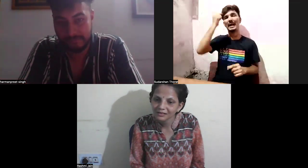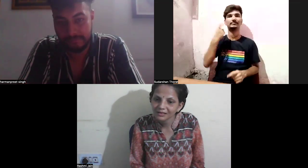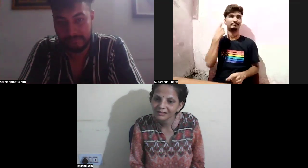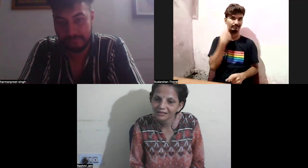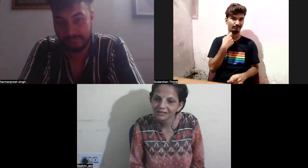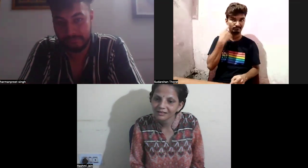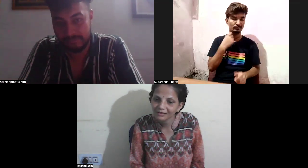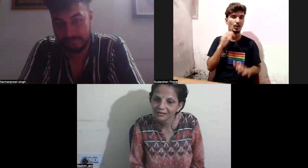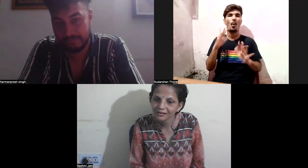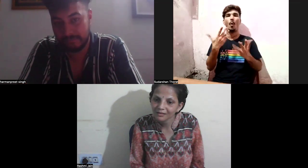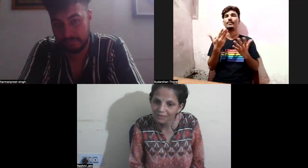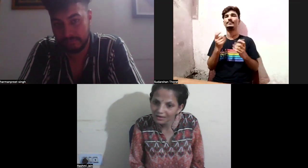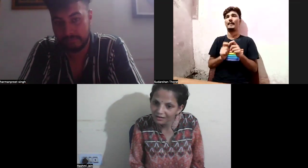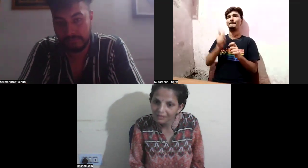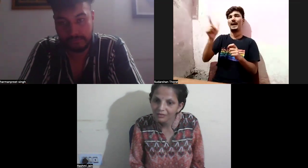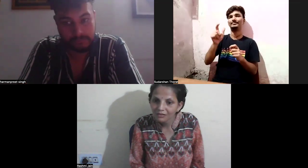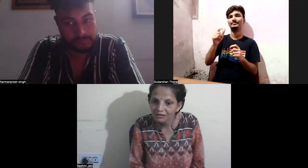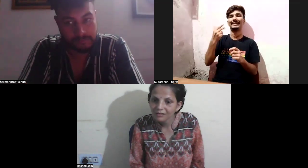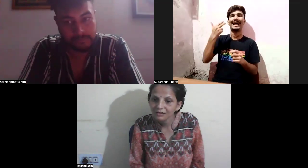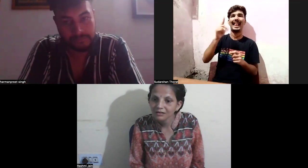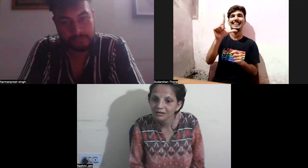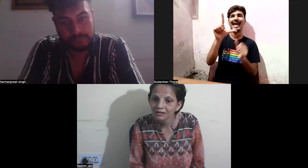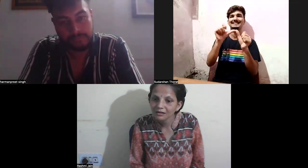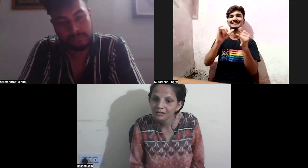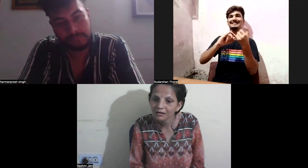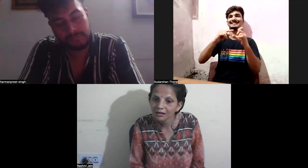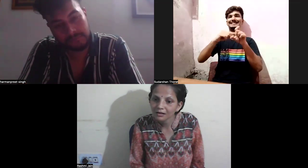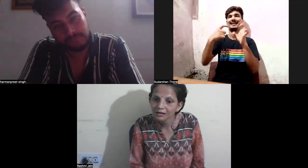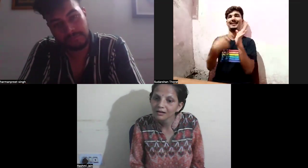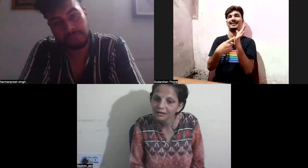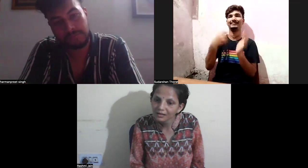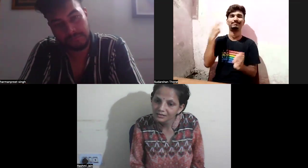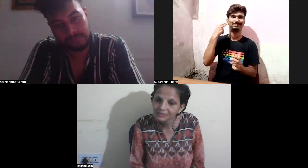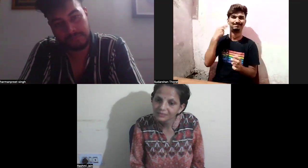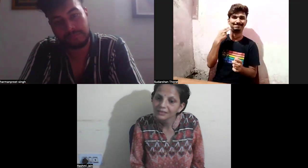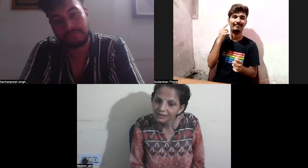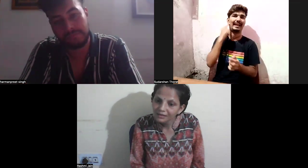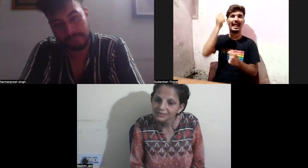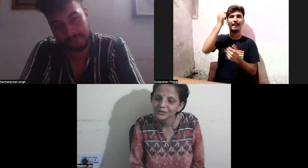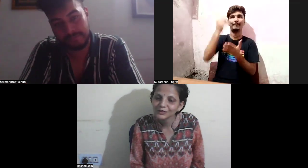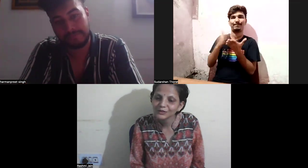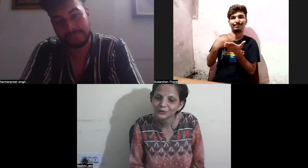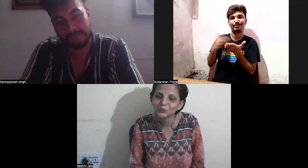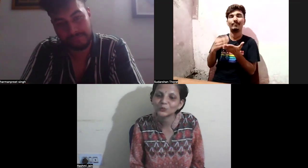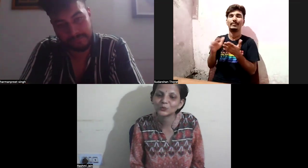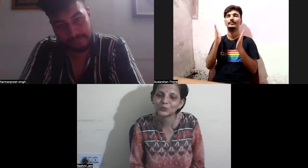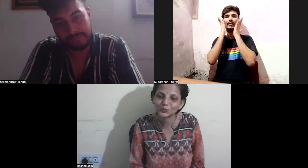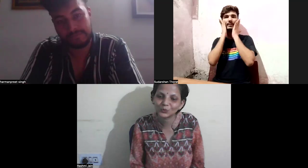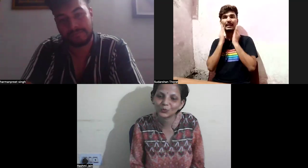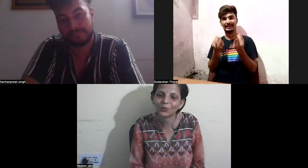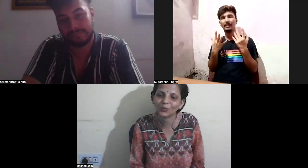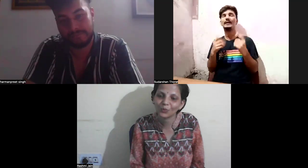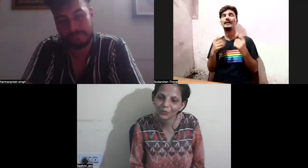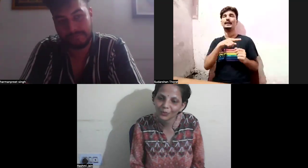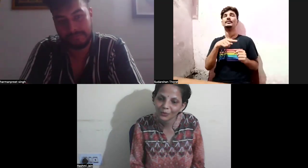changing ahead with their identity. Some might want to shave their facial hairs, or maybe someone might want to go for the